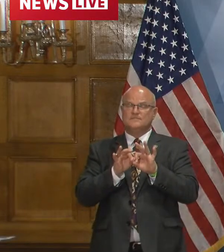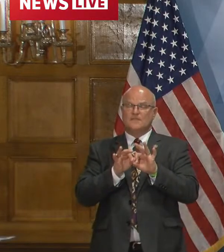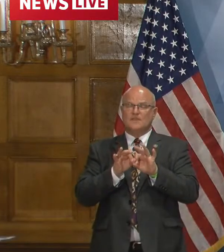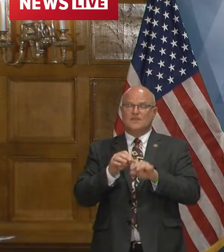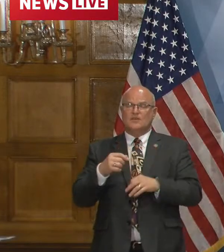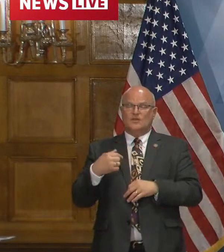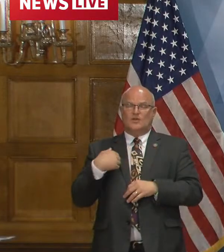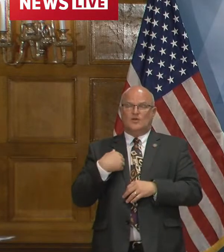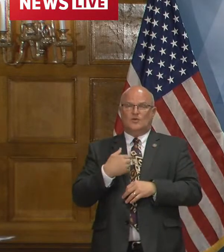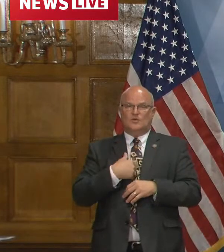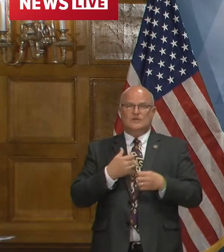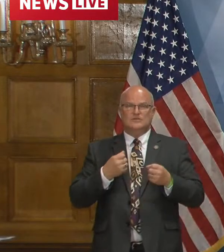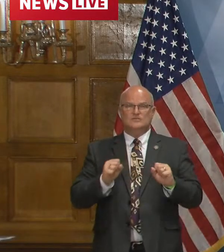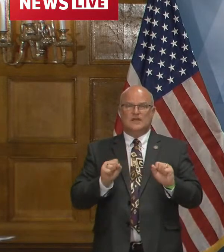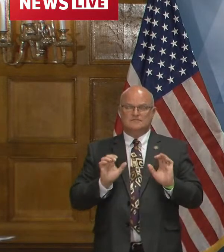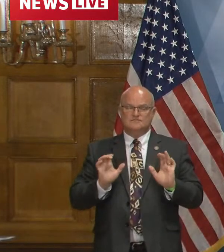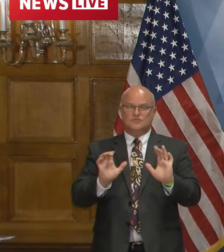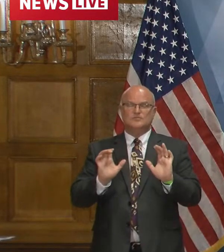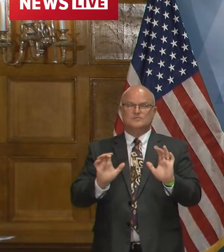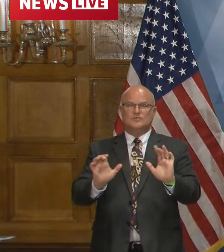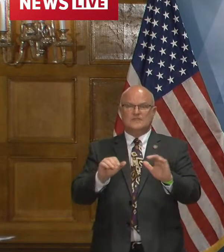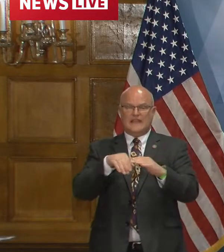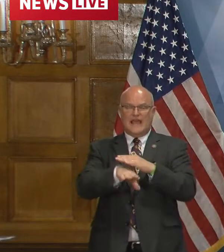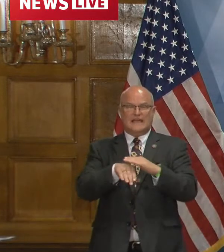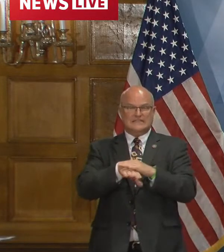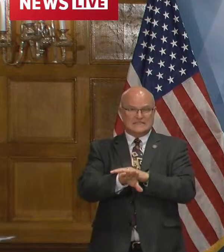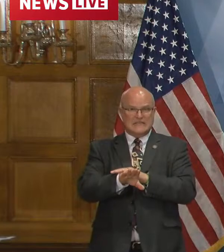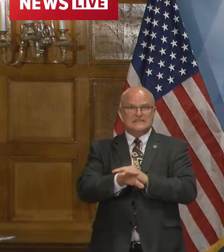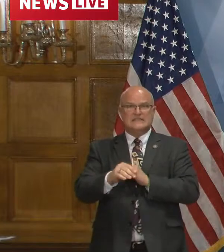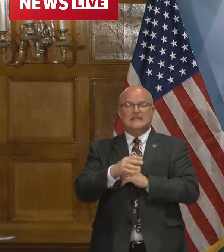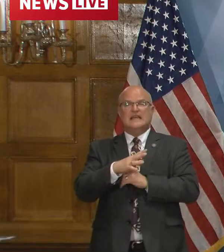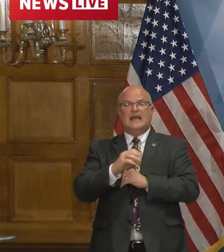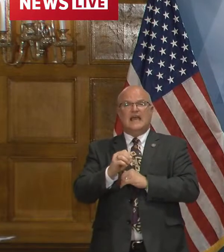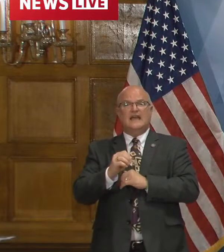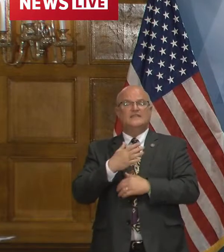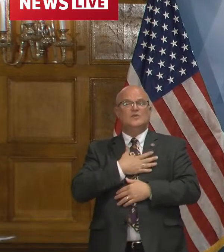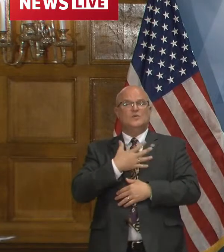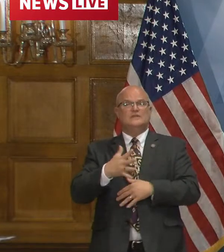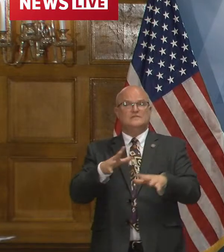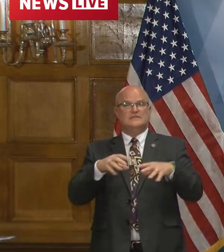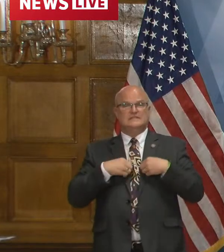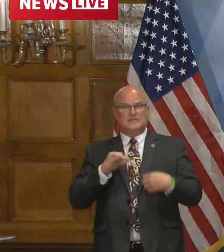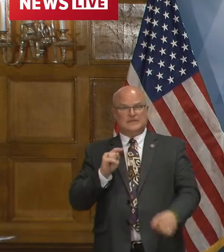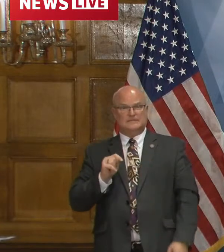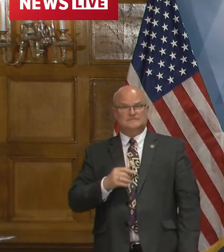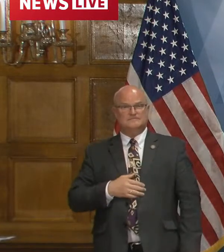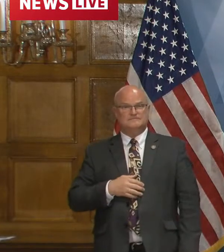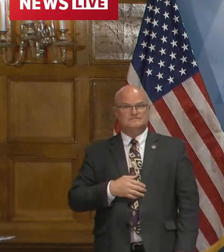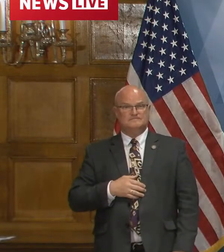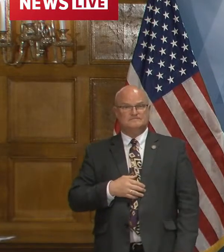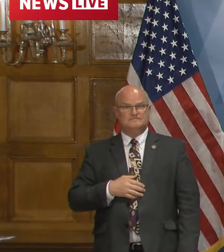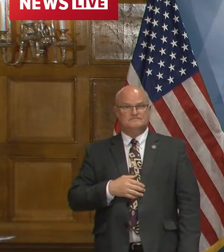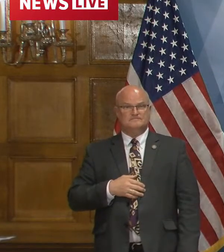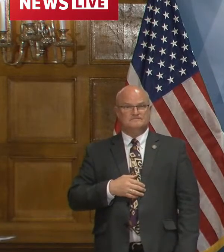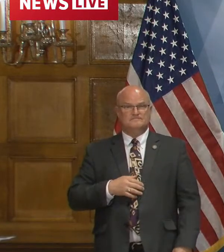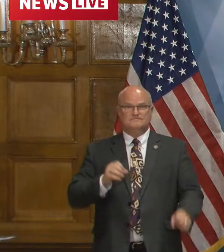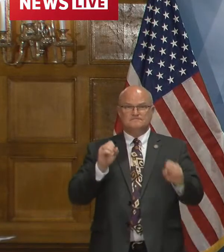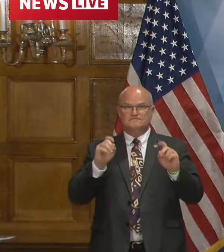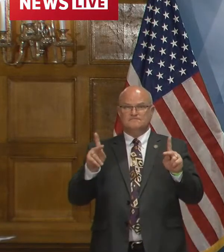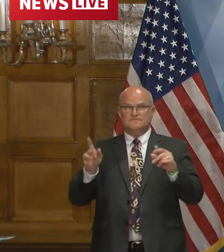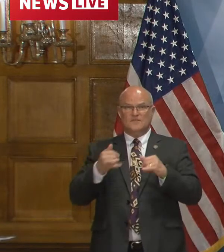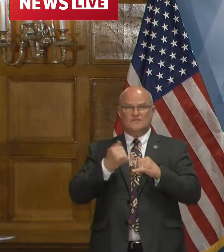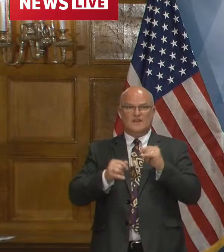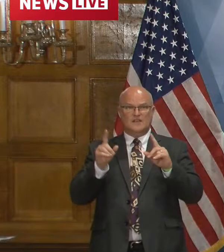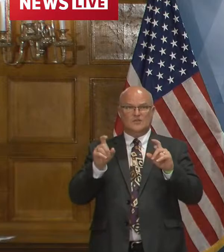as we try to push the access and the willingness to accept it. All right, is there a